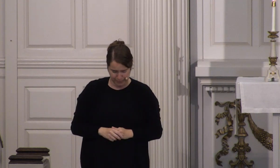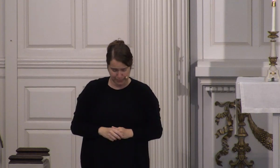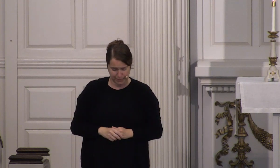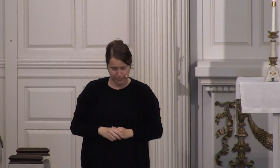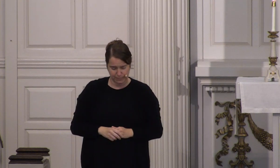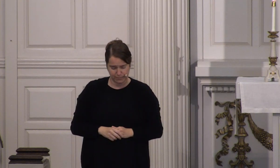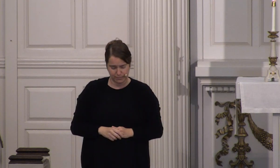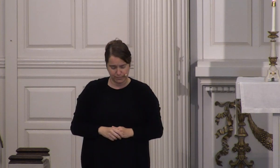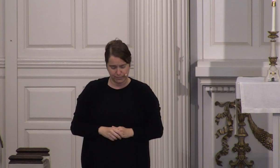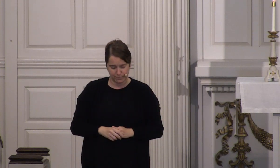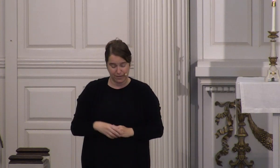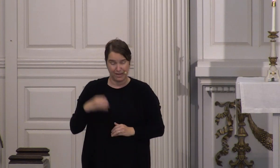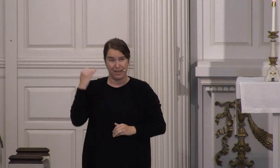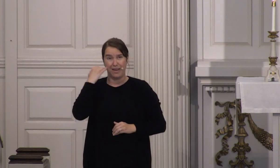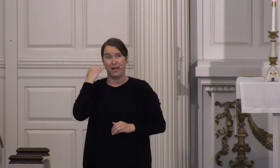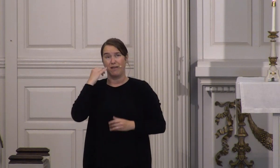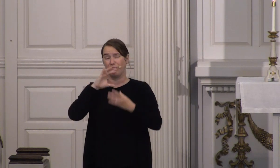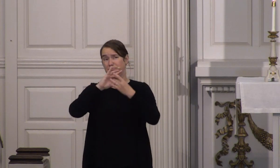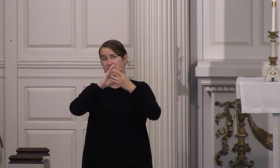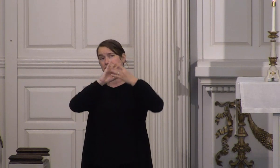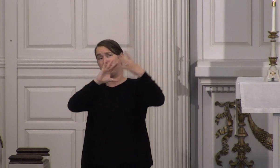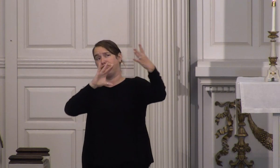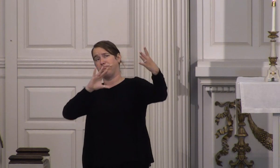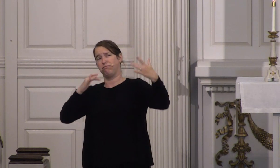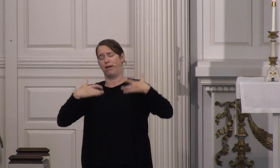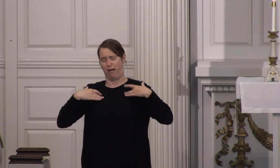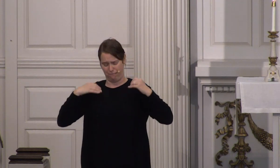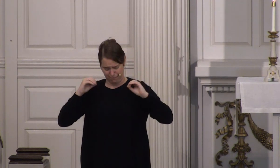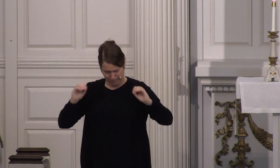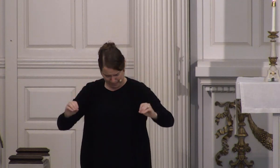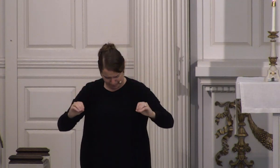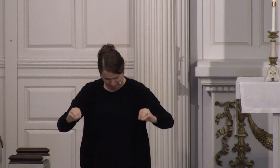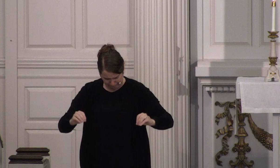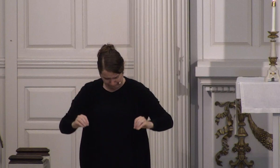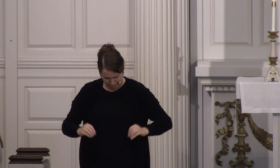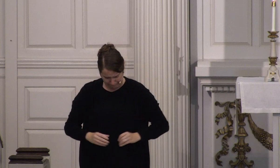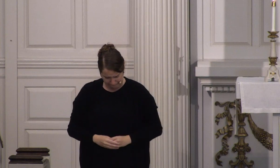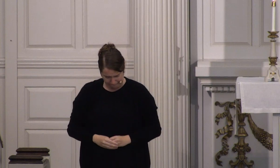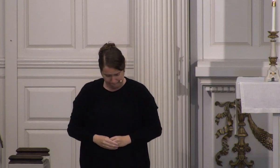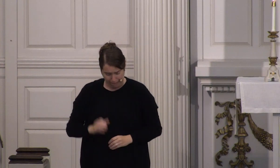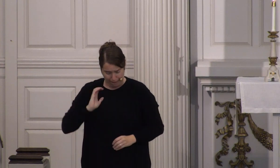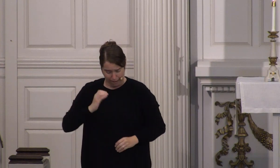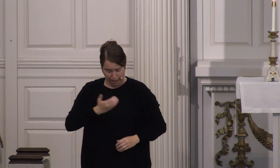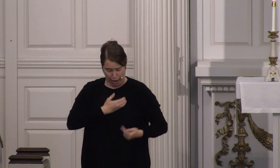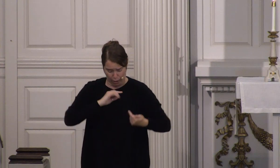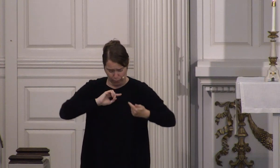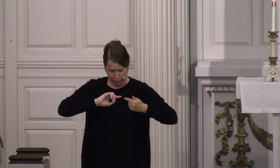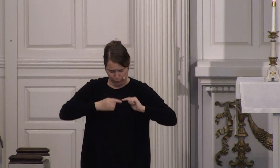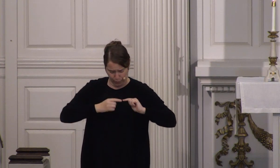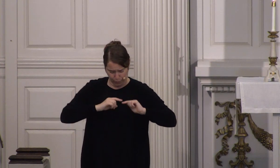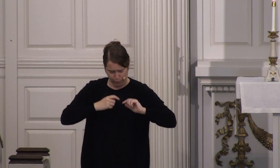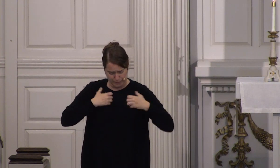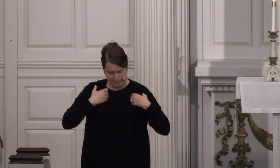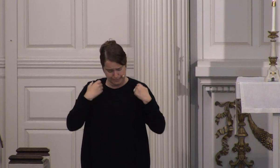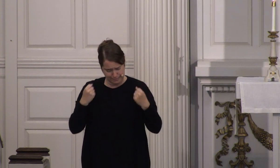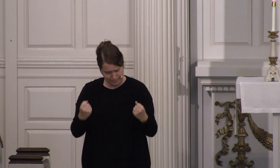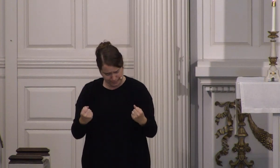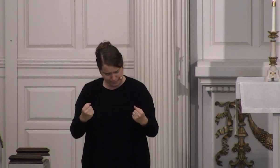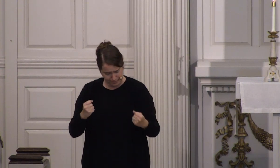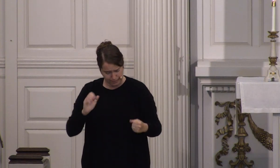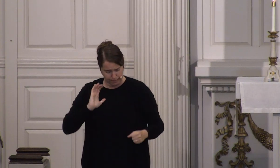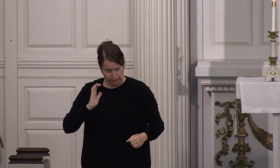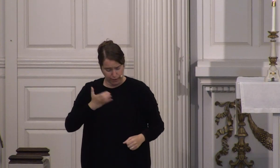have not, nothing good in deed or thought, nothing free